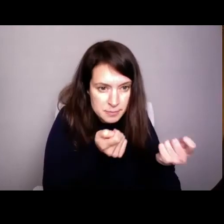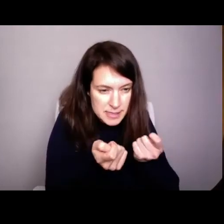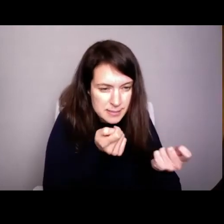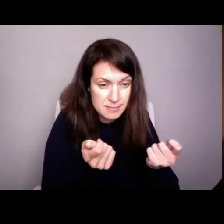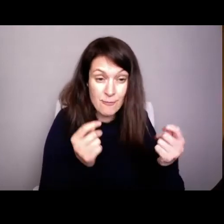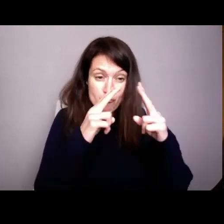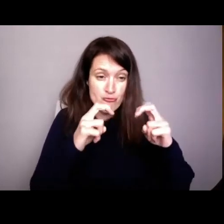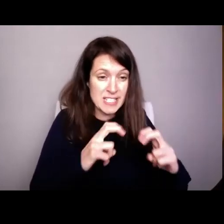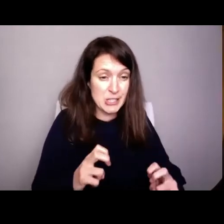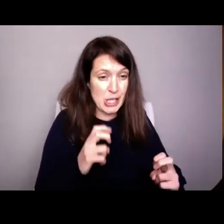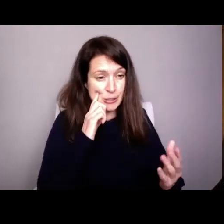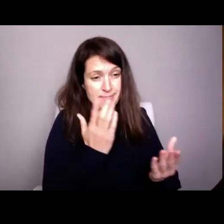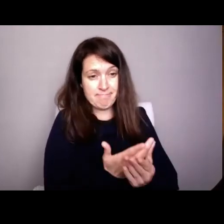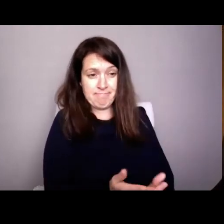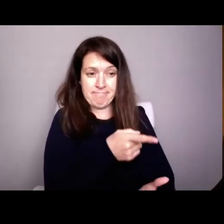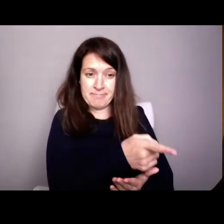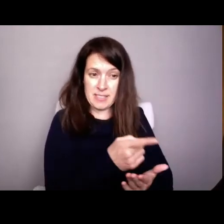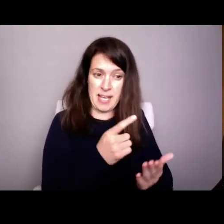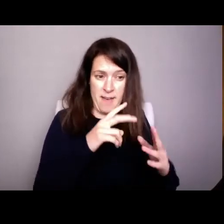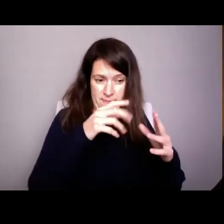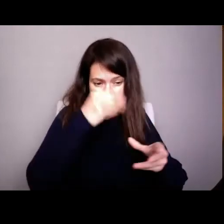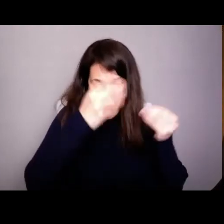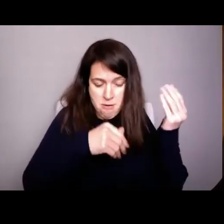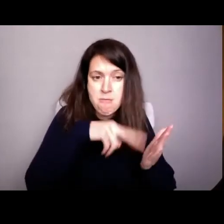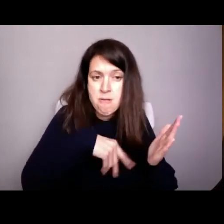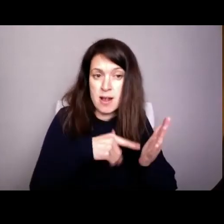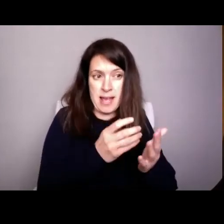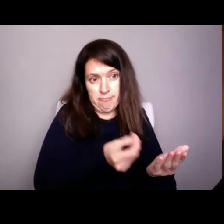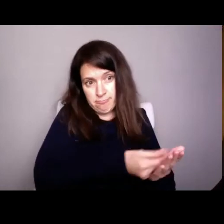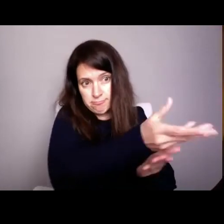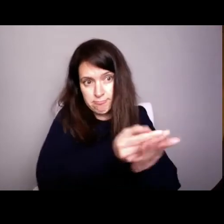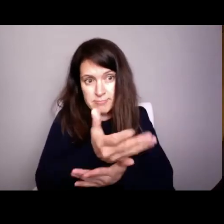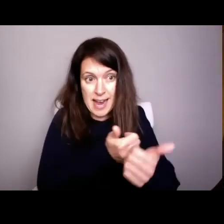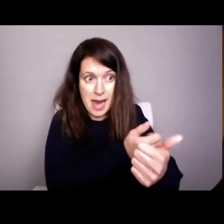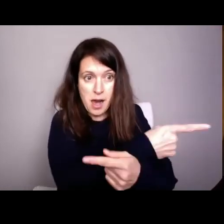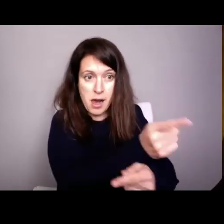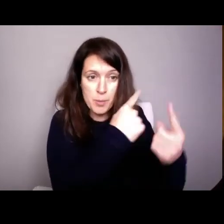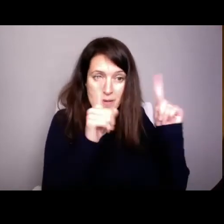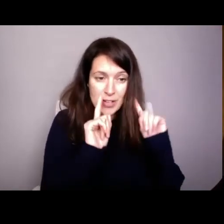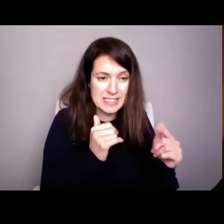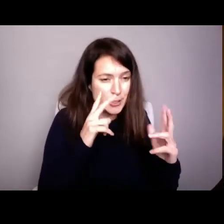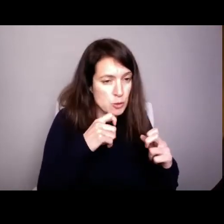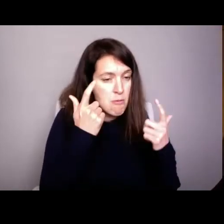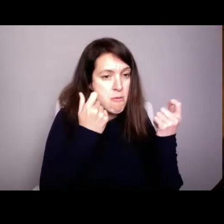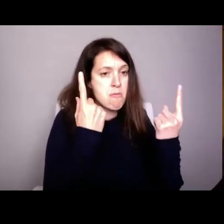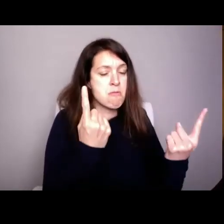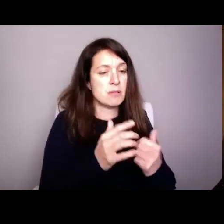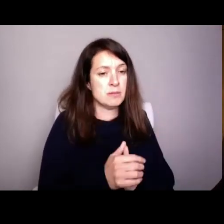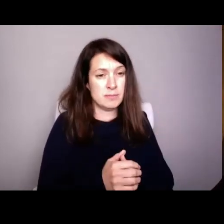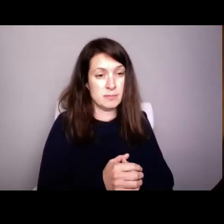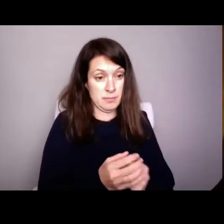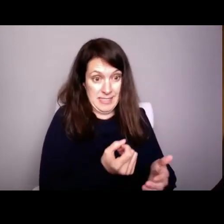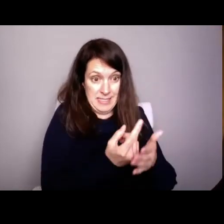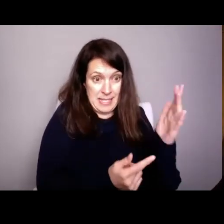focuses on this and can help institutions in this review, and not increasing the burden on